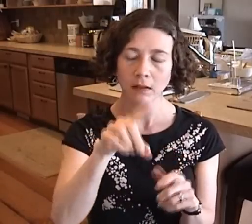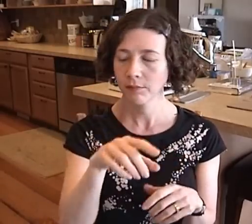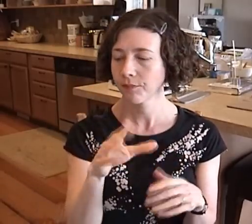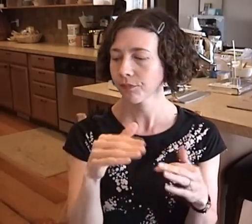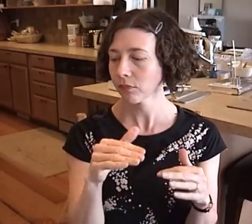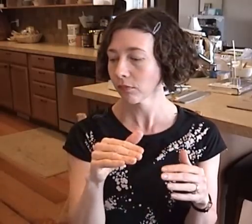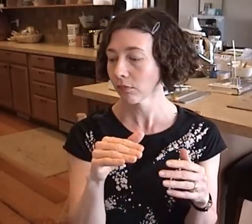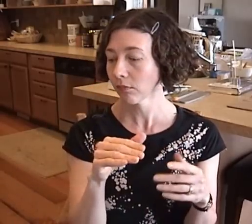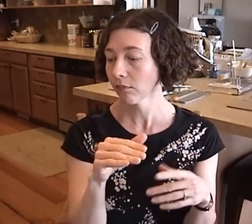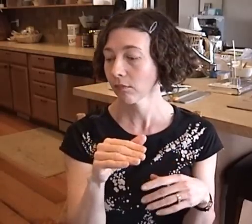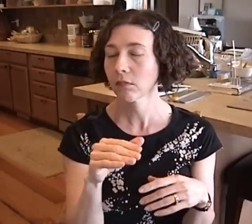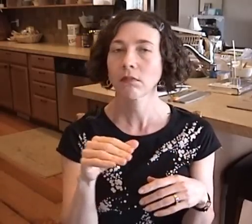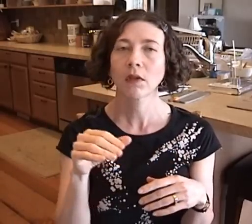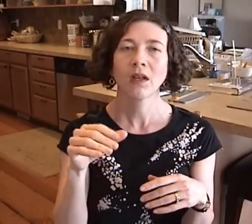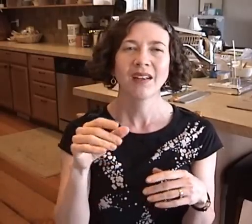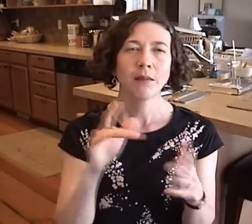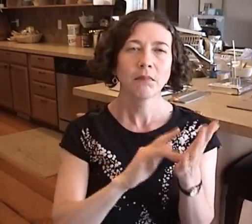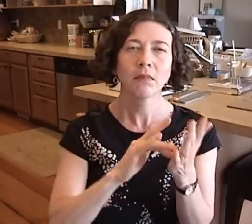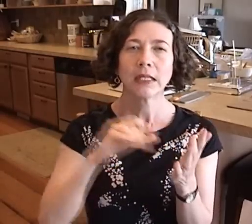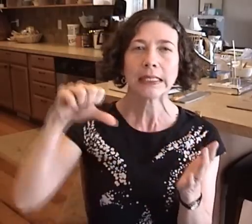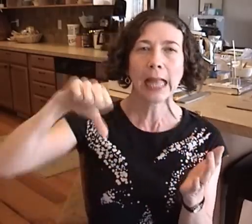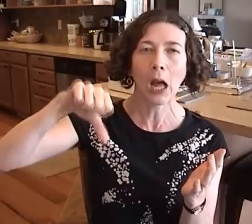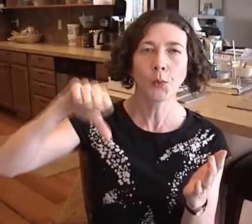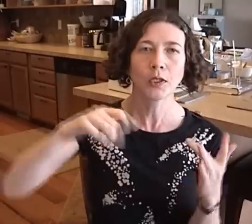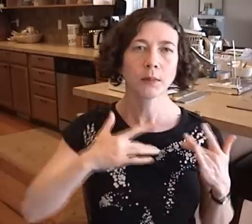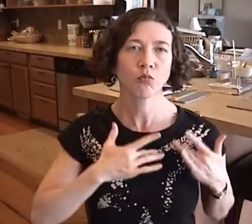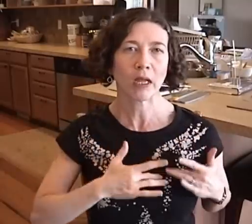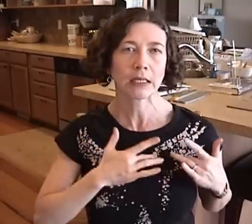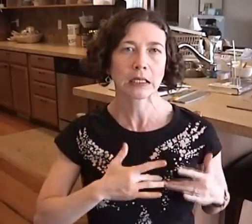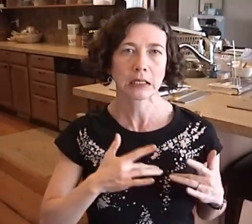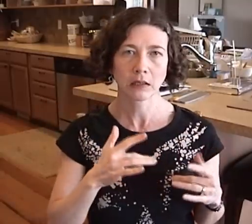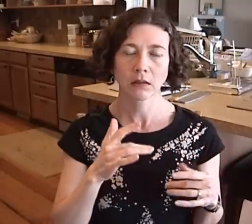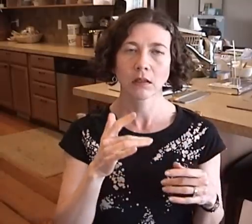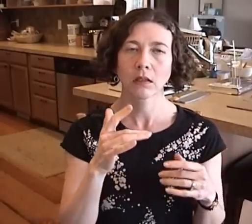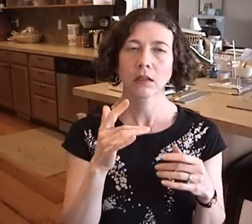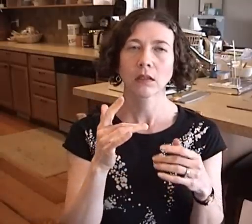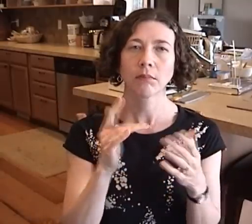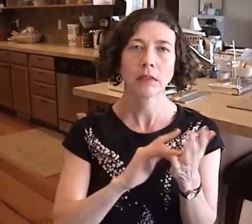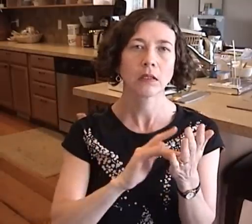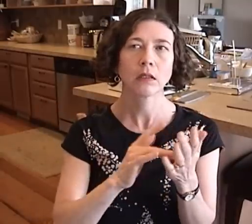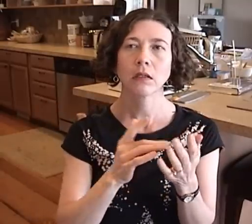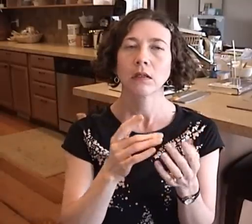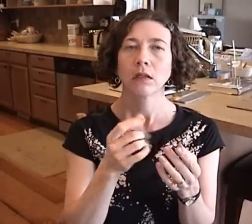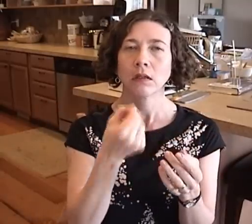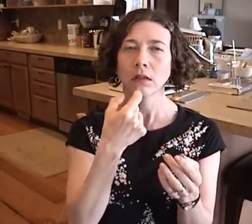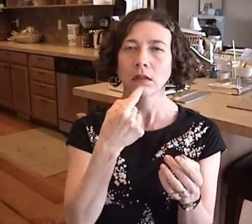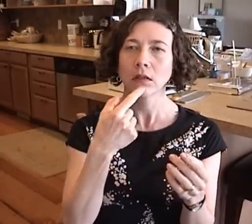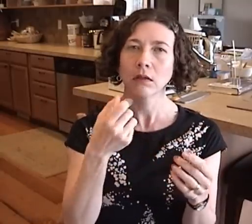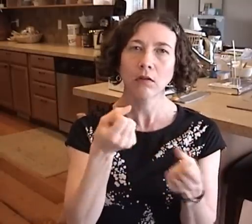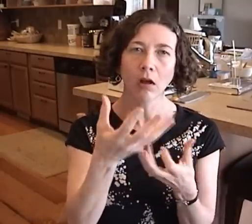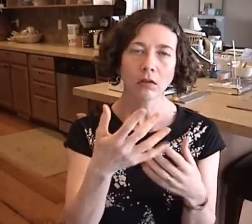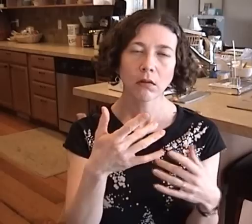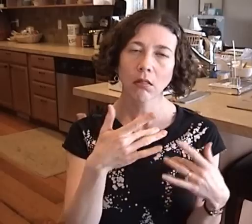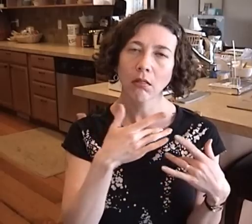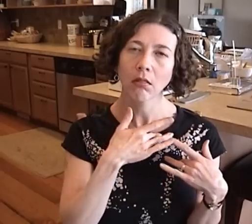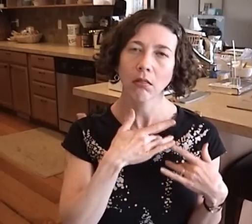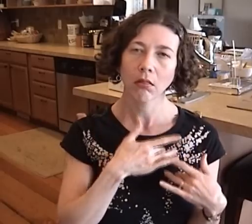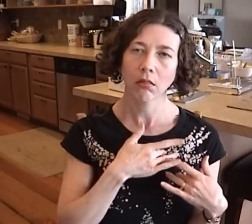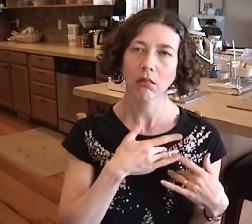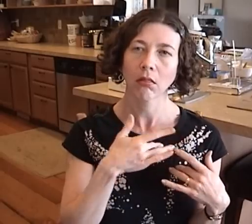out, then they'll find out that it was me who... Oh, no. But they will send him to the dungeon. Oh,